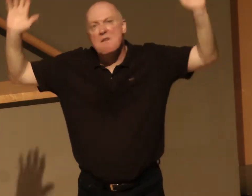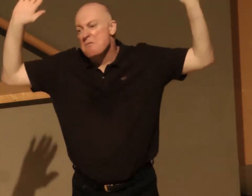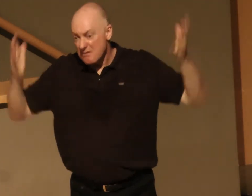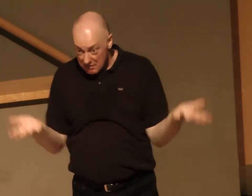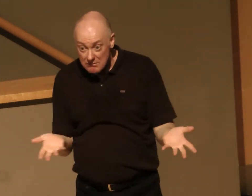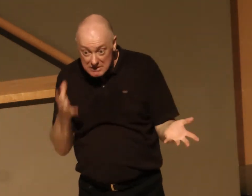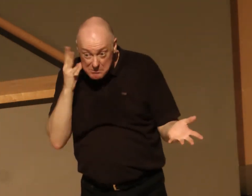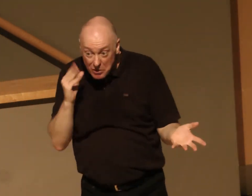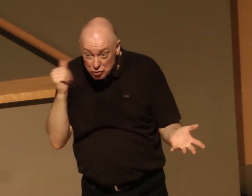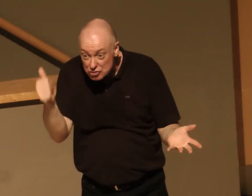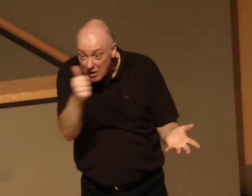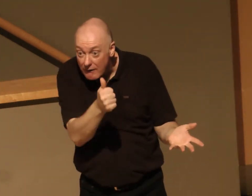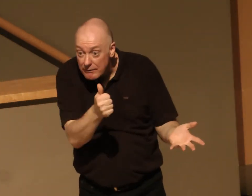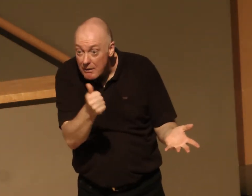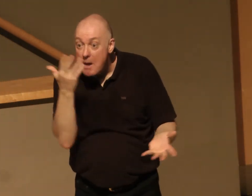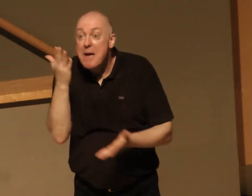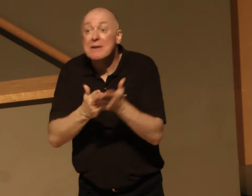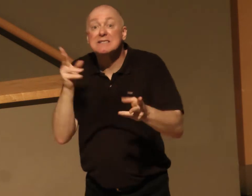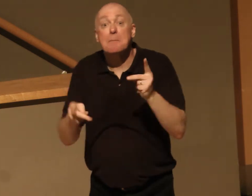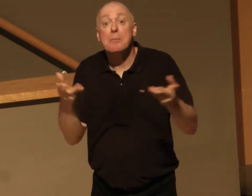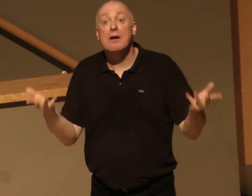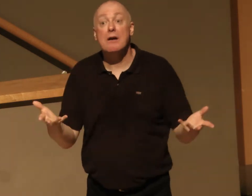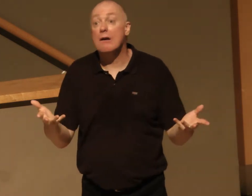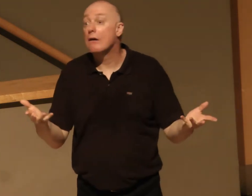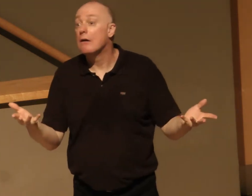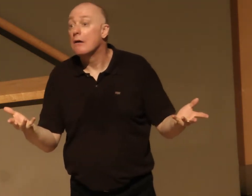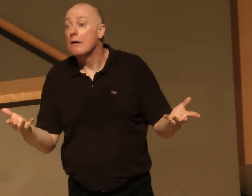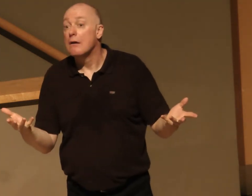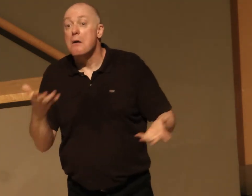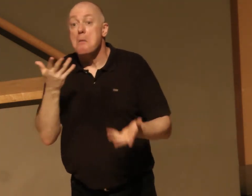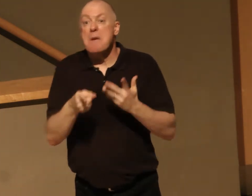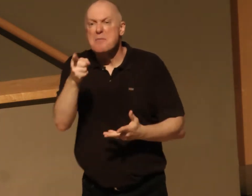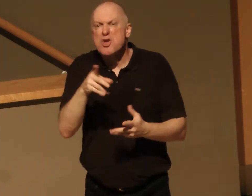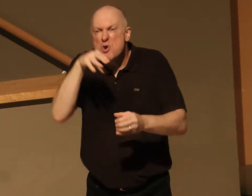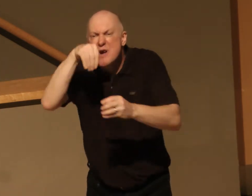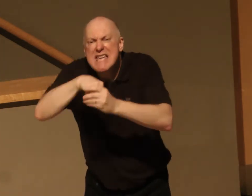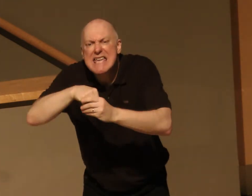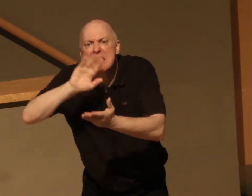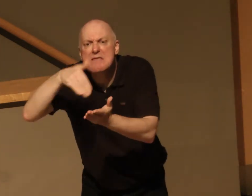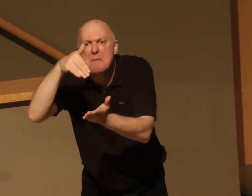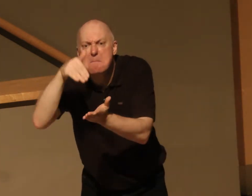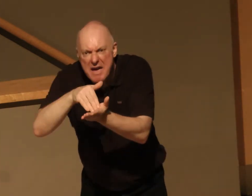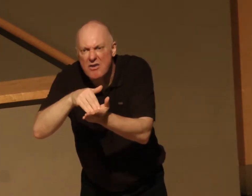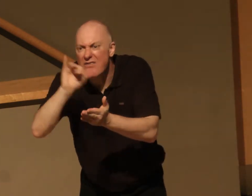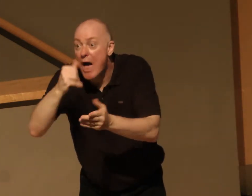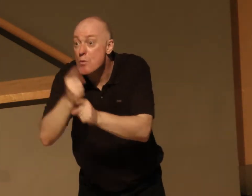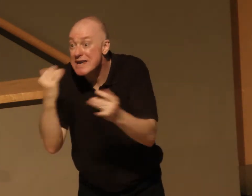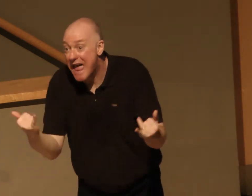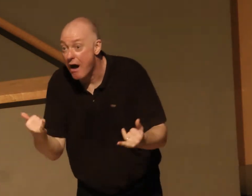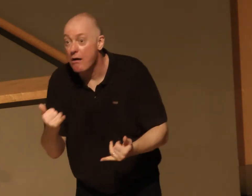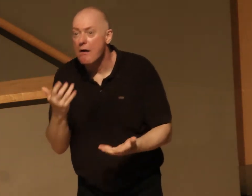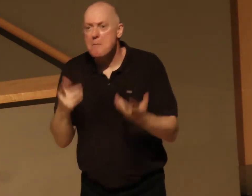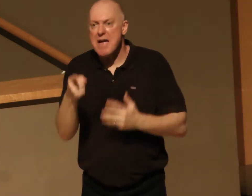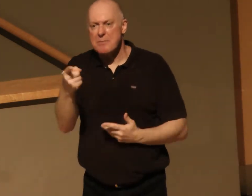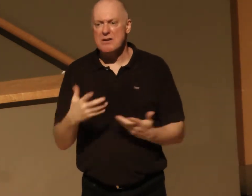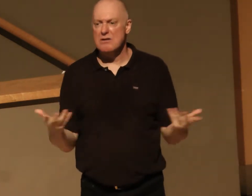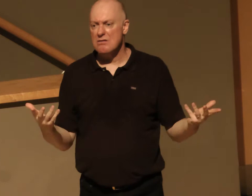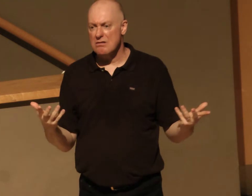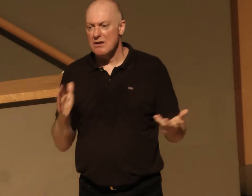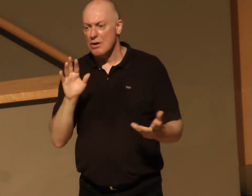Maybe there's someone in the room or two people or ten people in the room and you're in the middle of a season like that right now where you literally look around at your life and you're like, I don't